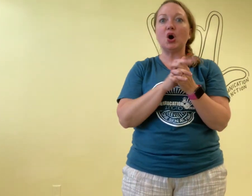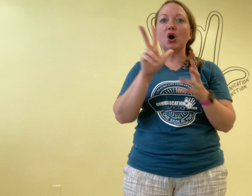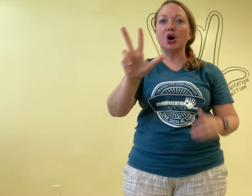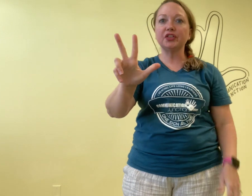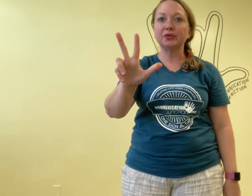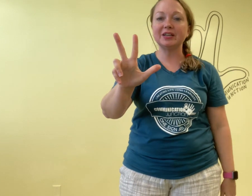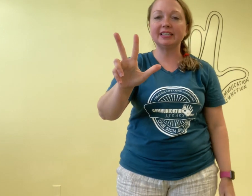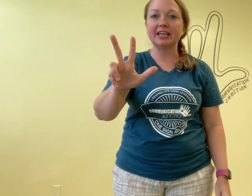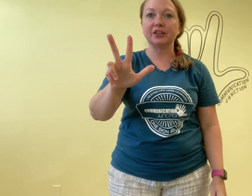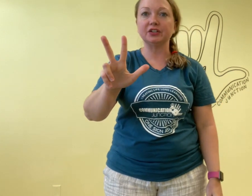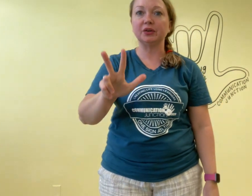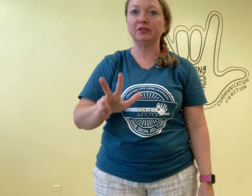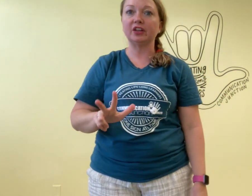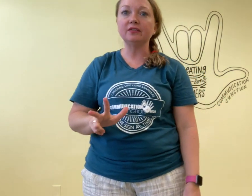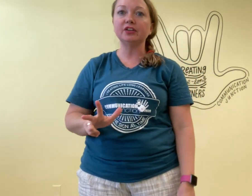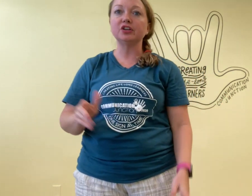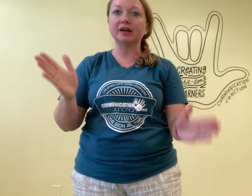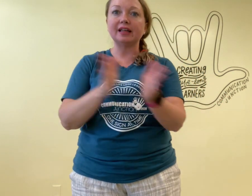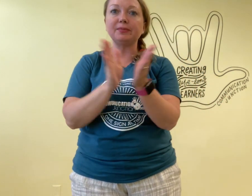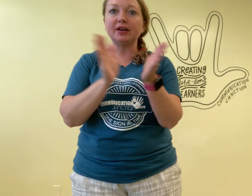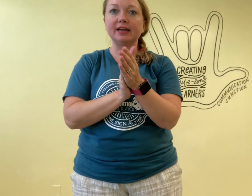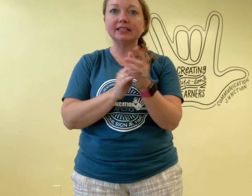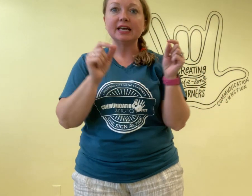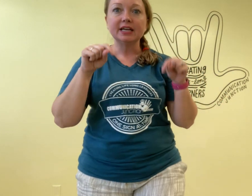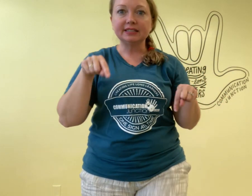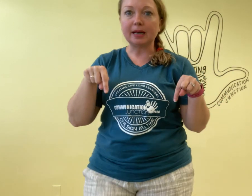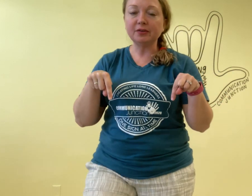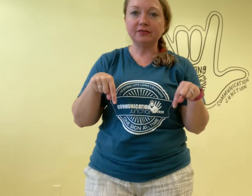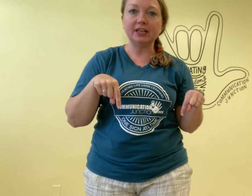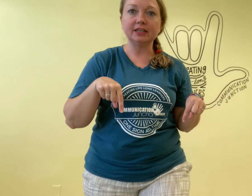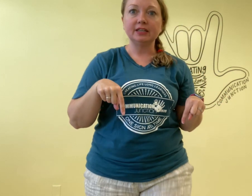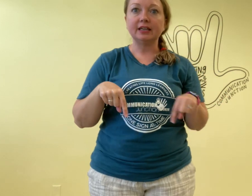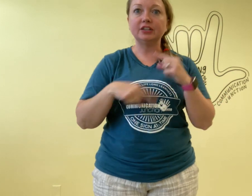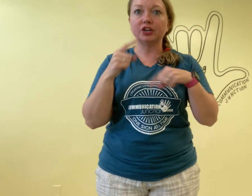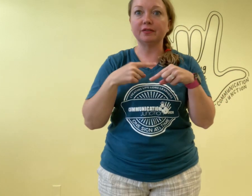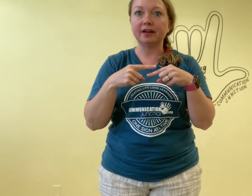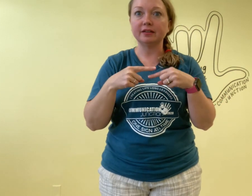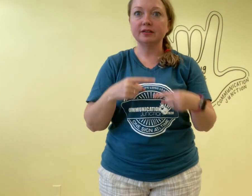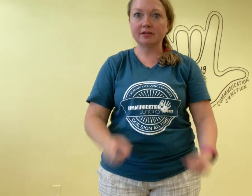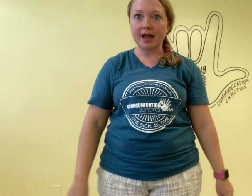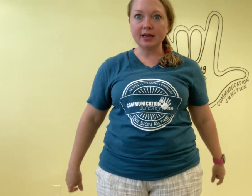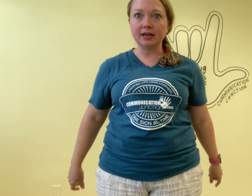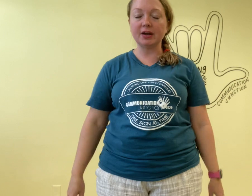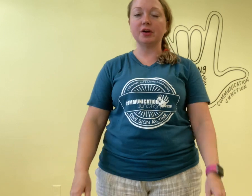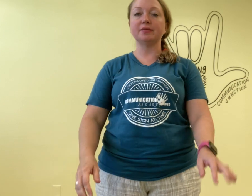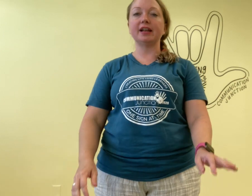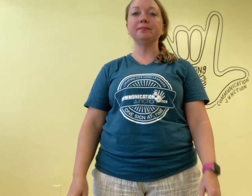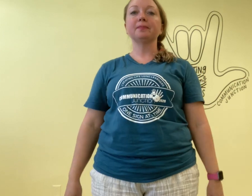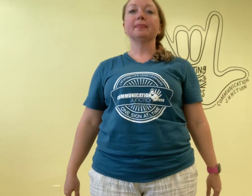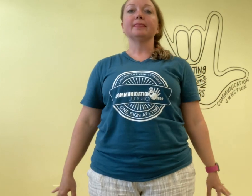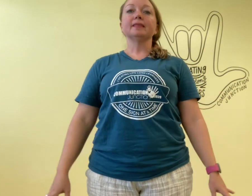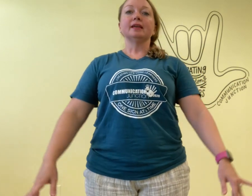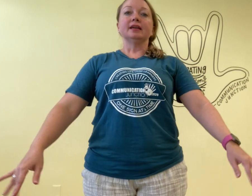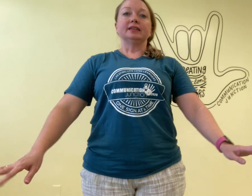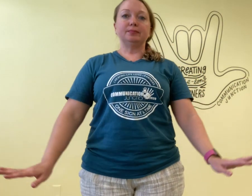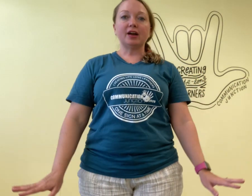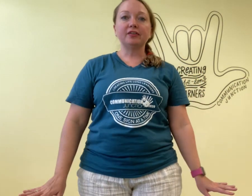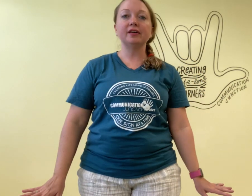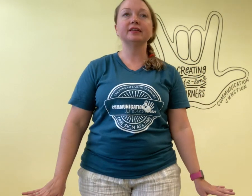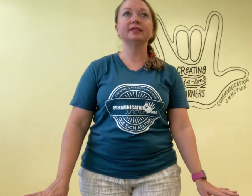all 3 together. So if you're thankful and you know it, clap your hands, stomp your feet, and turn around. Okay, here we go. You ready? Deep breath. Here